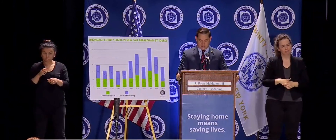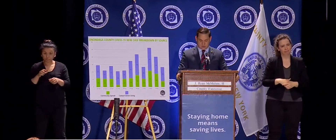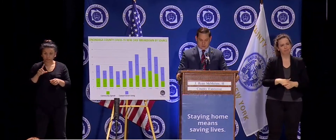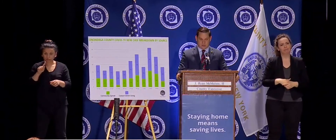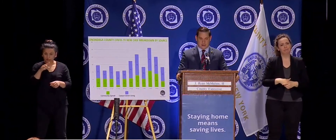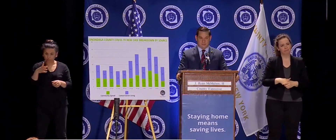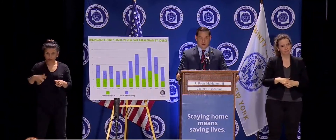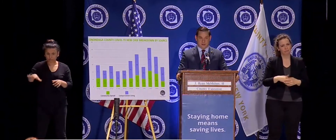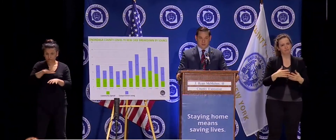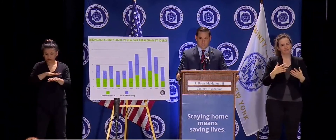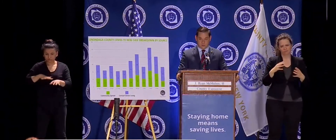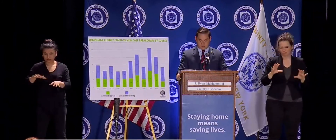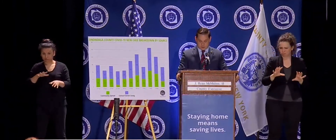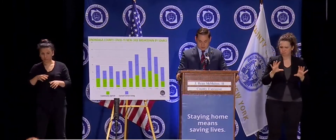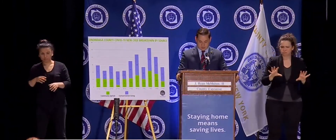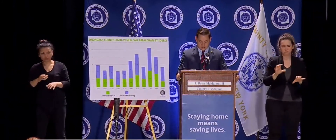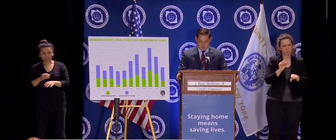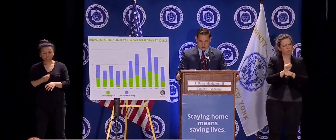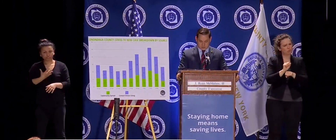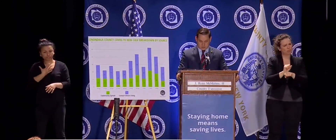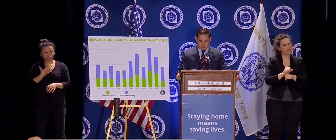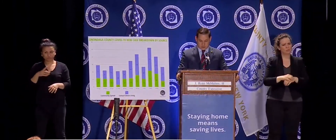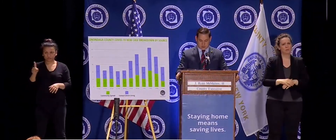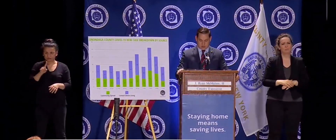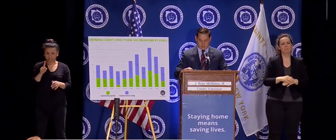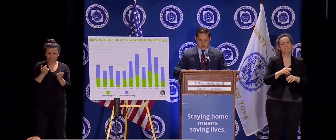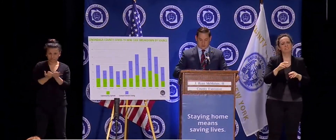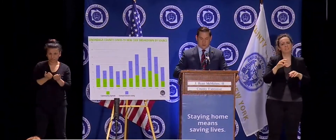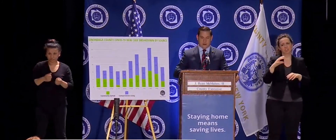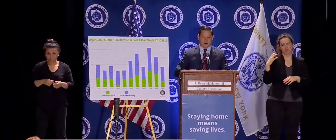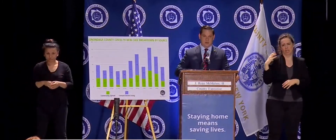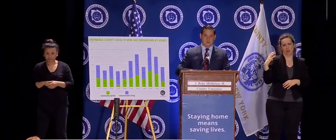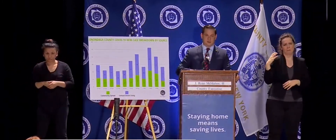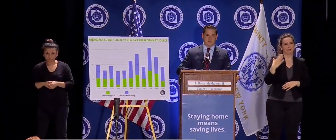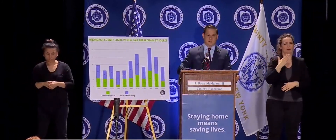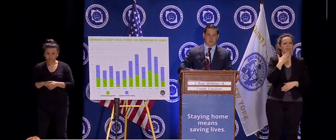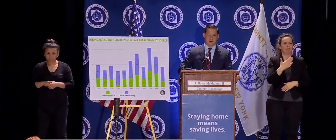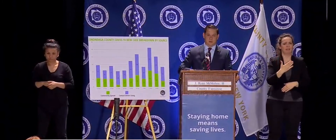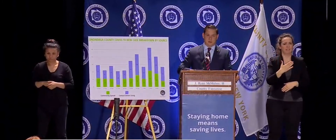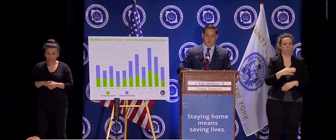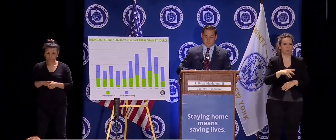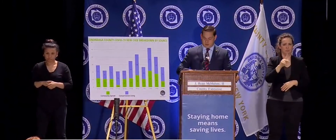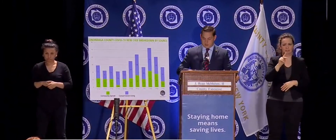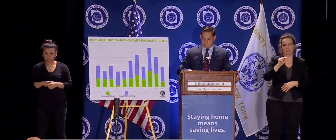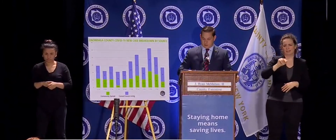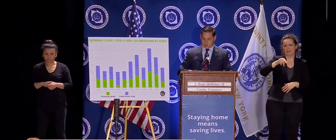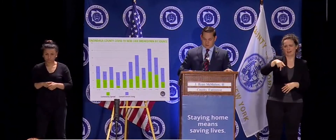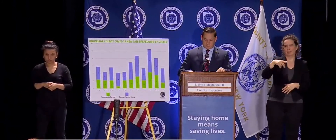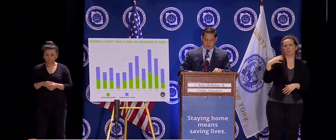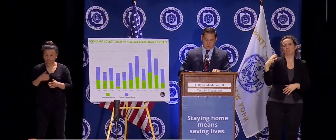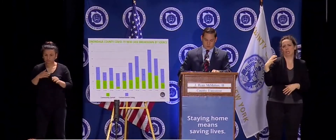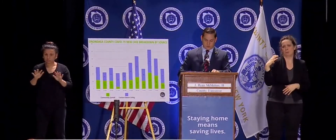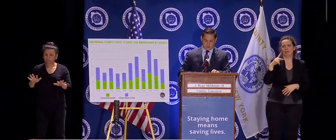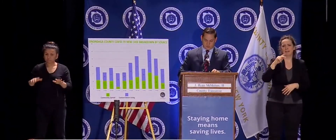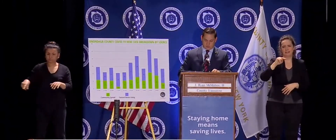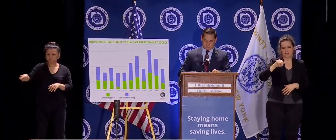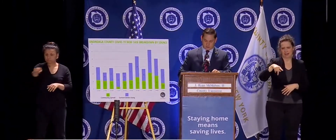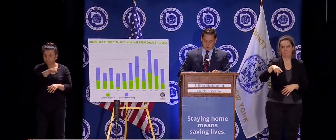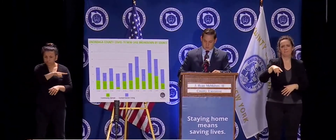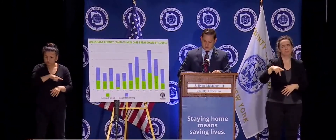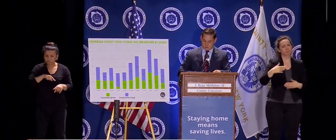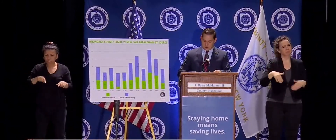job. Chairman Knapp, thank you. And certainly all the other county legislators, Leader Irvin, Legislator Holmquist,